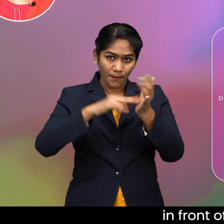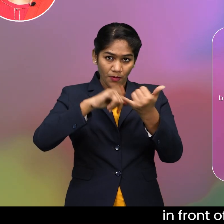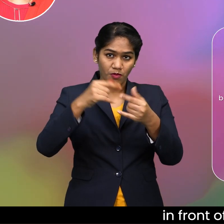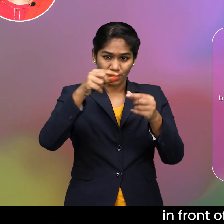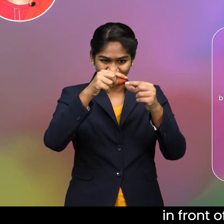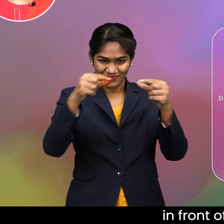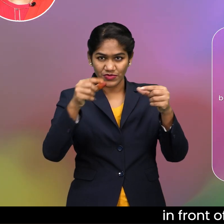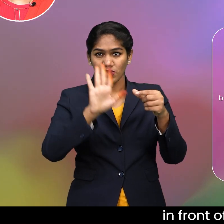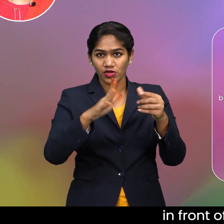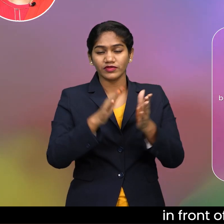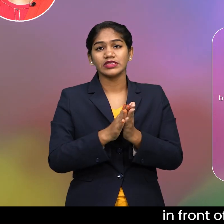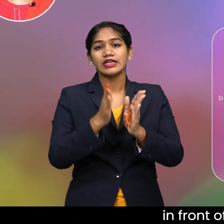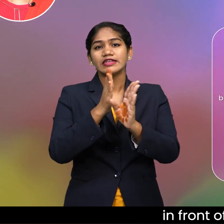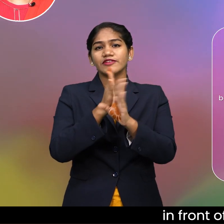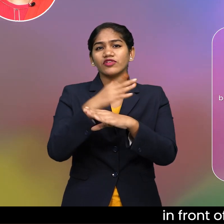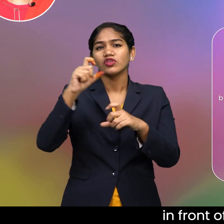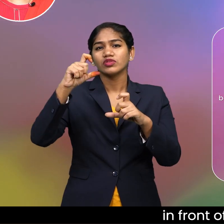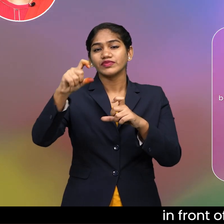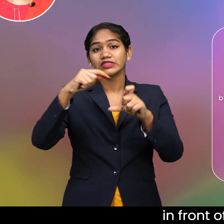in front of the cerebellum,